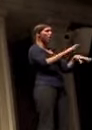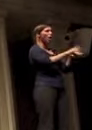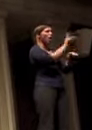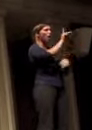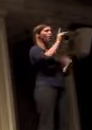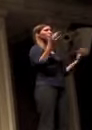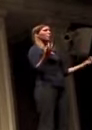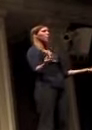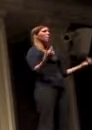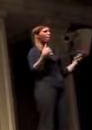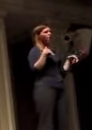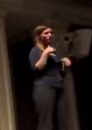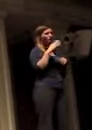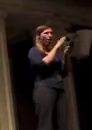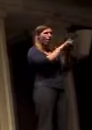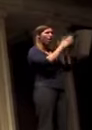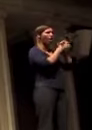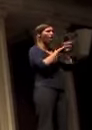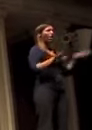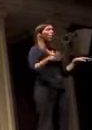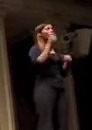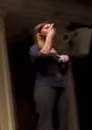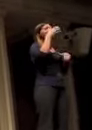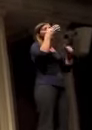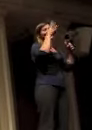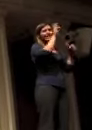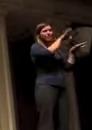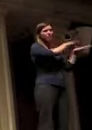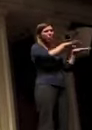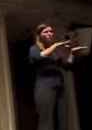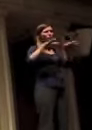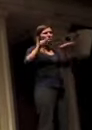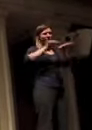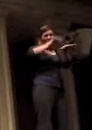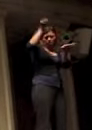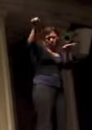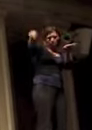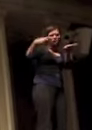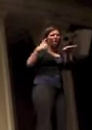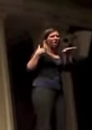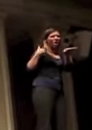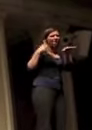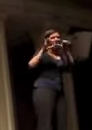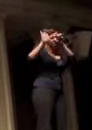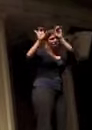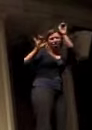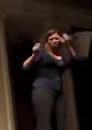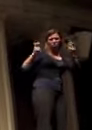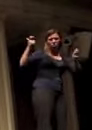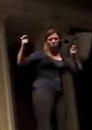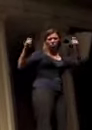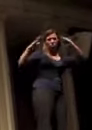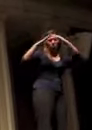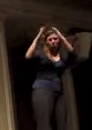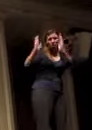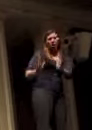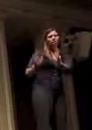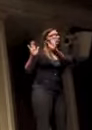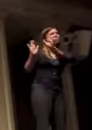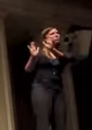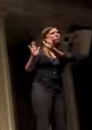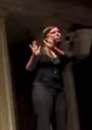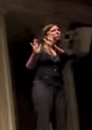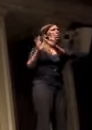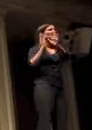castles where we don't tread except for dressed up holidays. And around here, I've seen more faces turned into